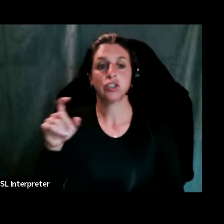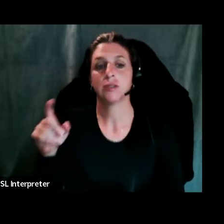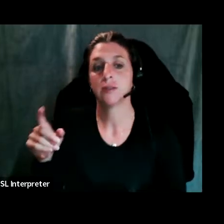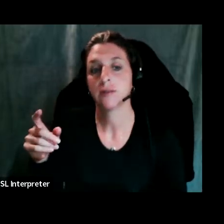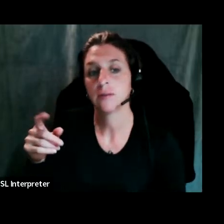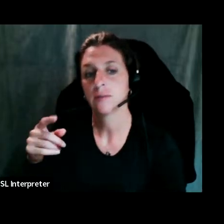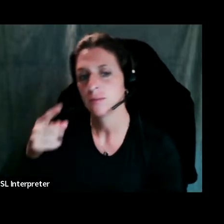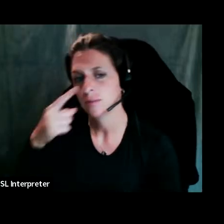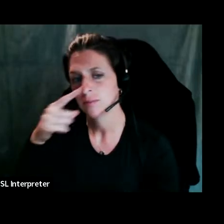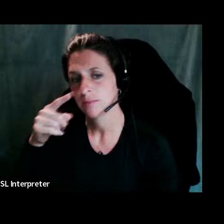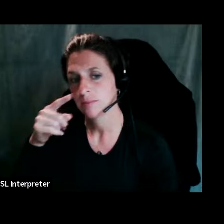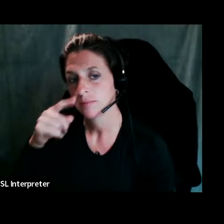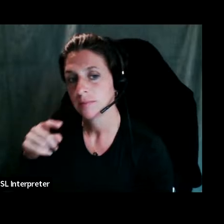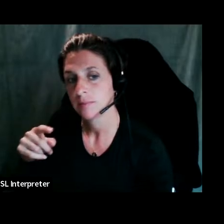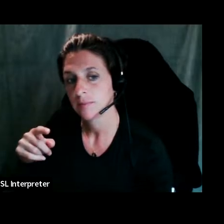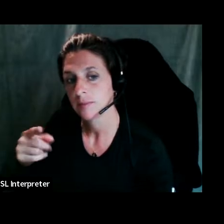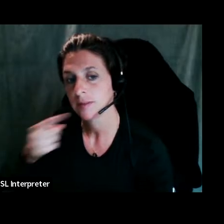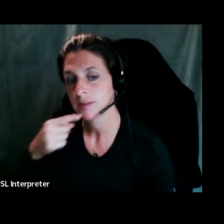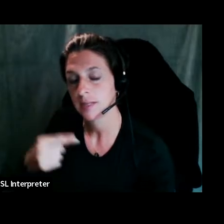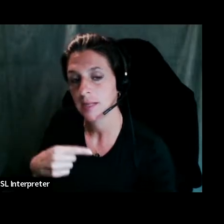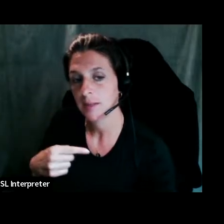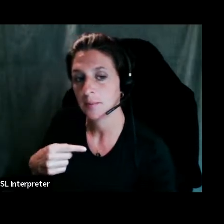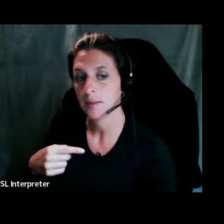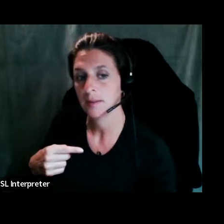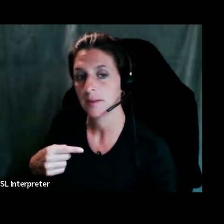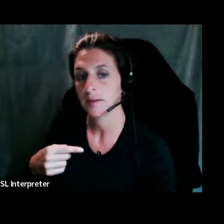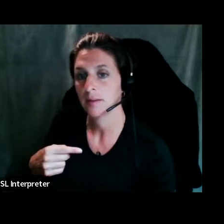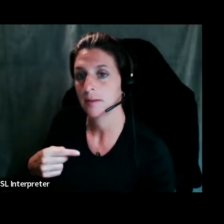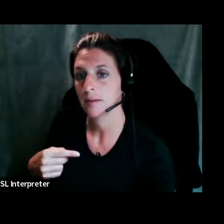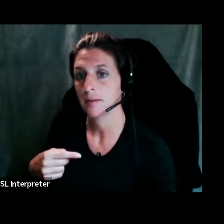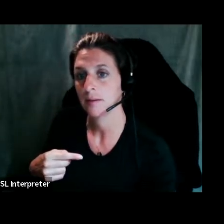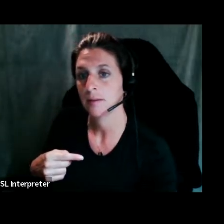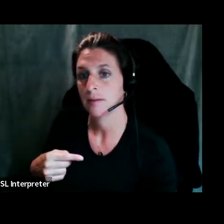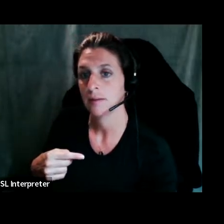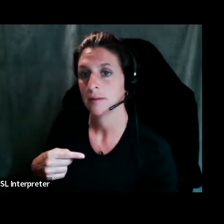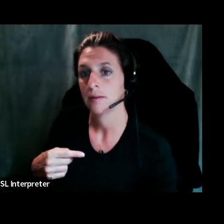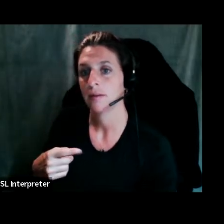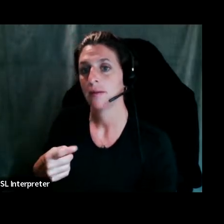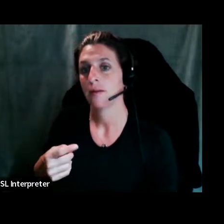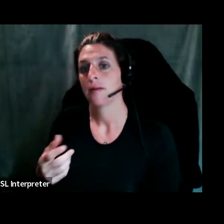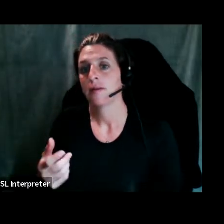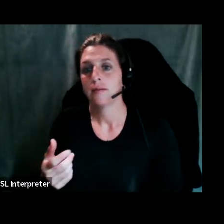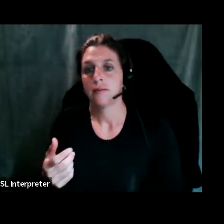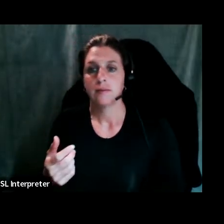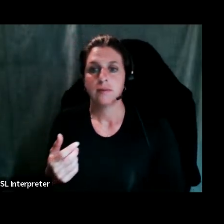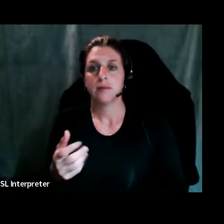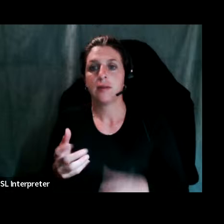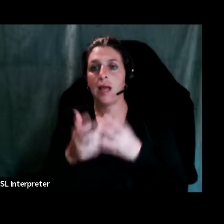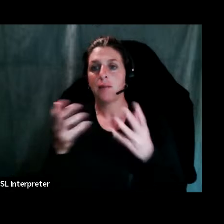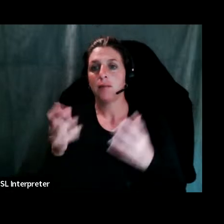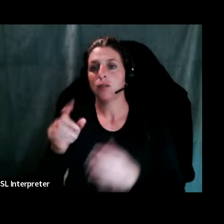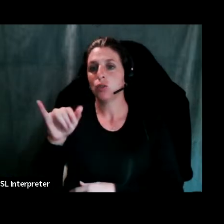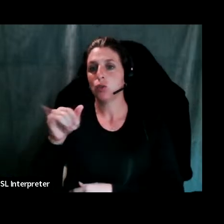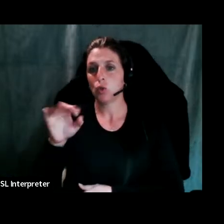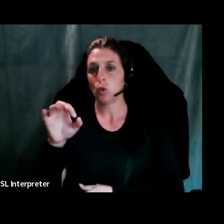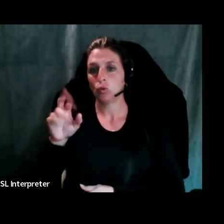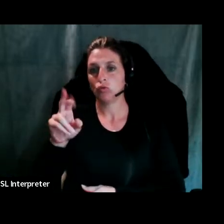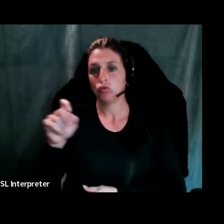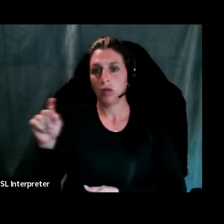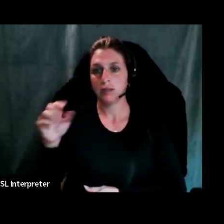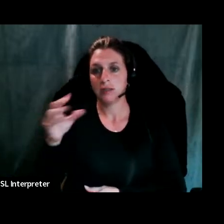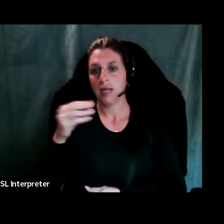Can you tell me like how much the Joe Truss and Shane Saphir